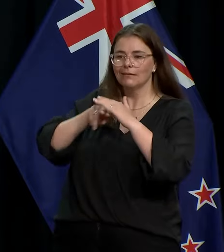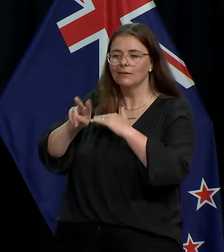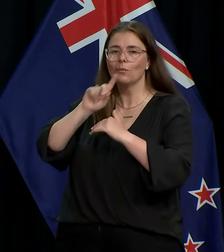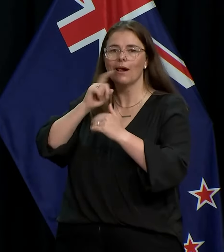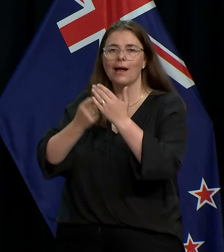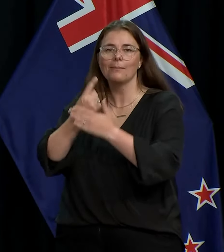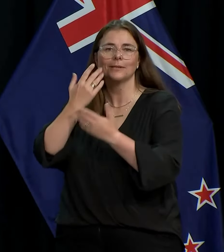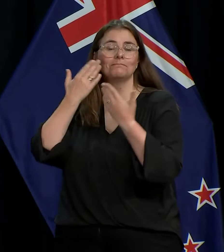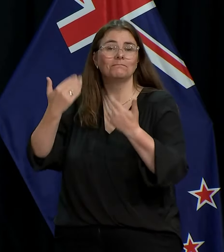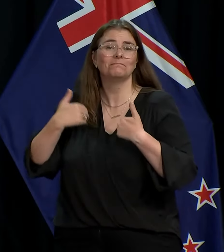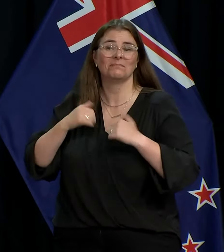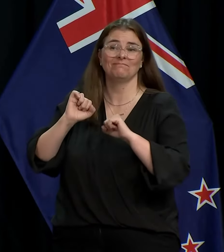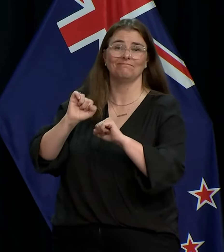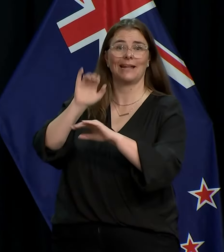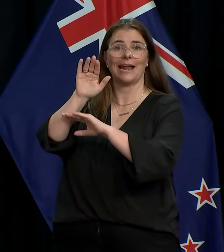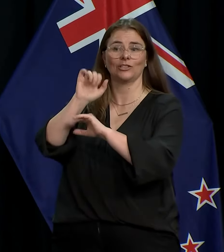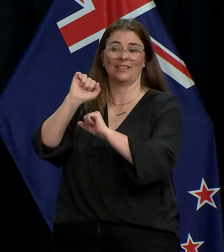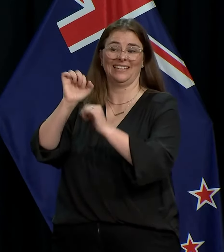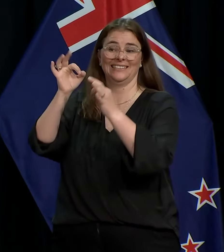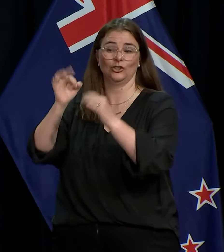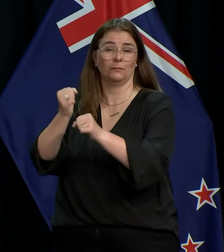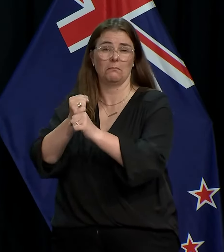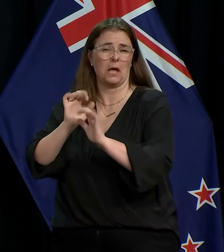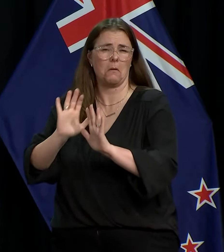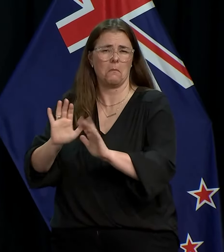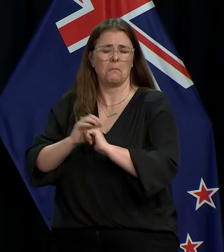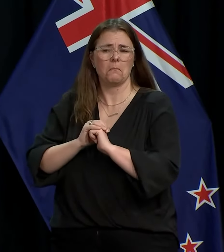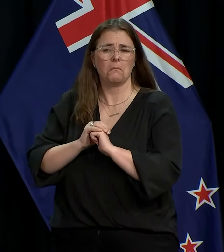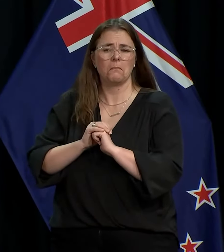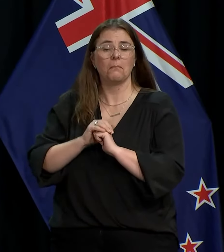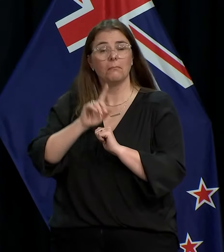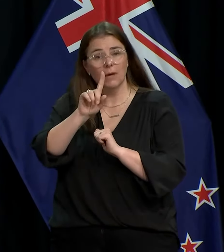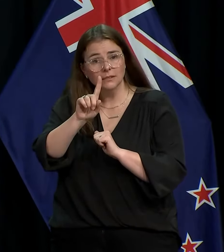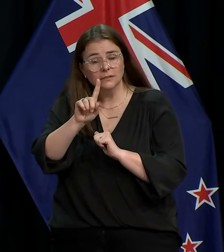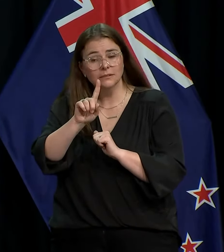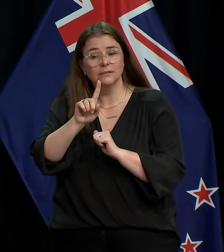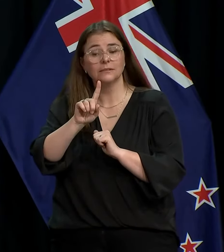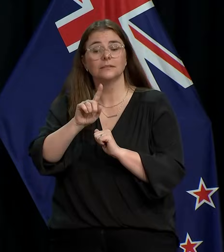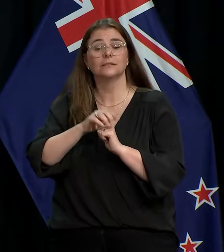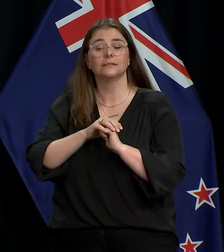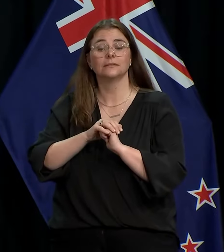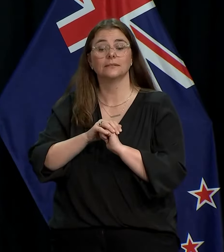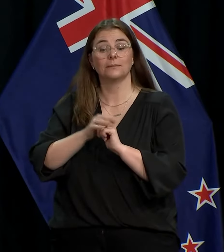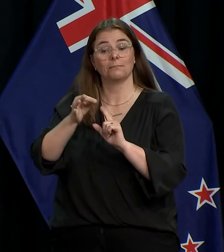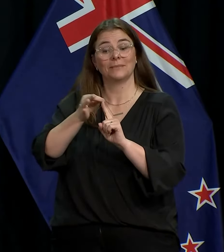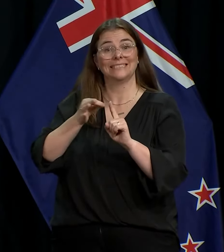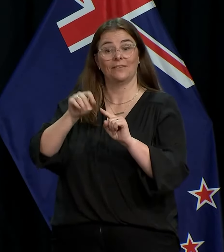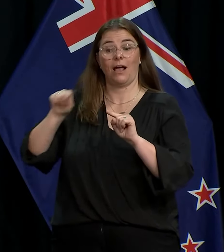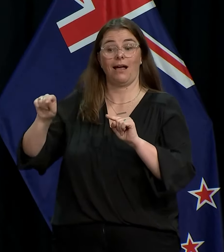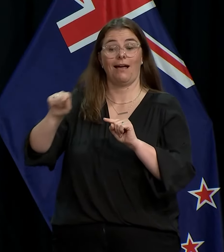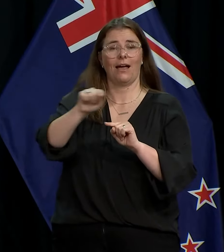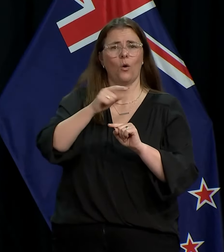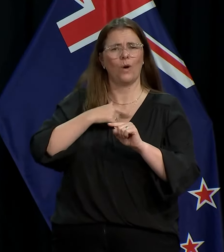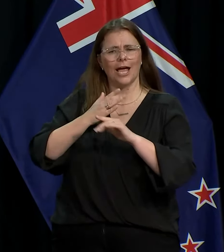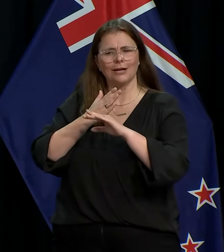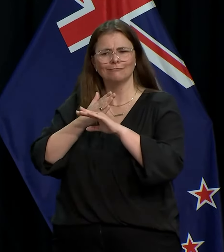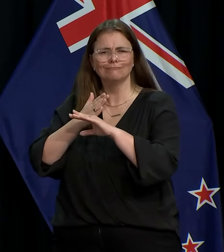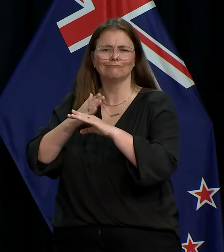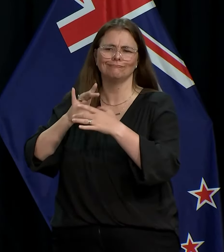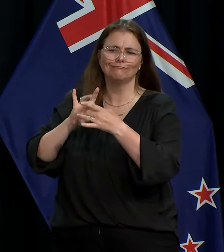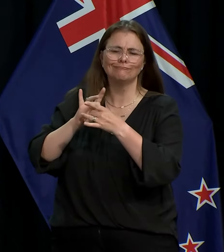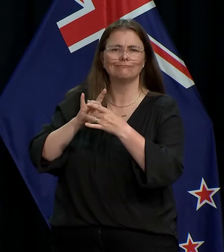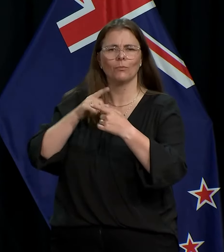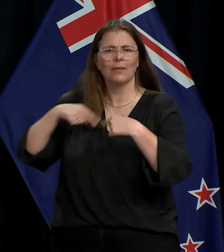any nation's future decision-making. However, I would say that amongst the Pacific nations, we have worked very hard